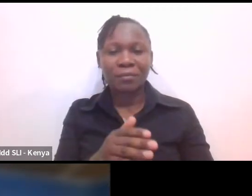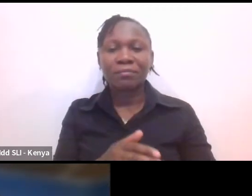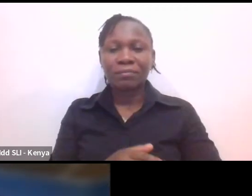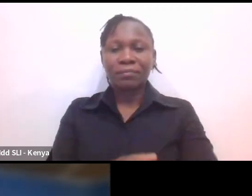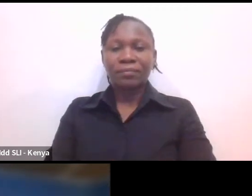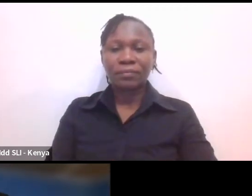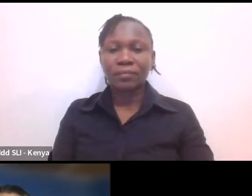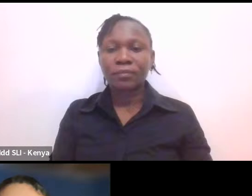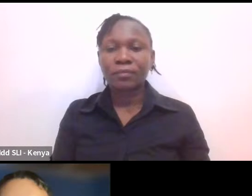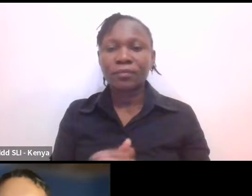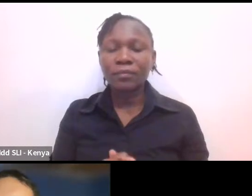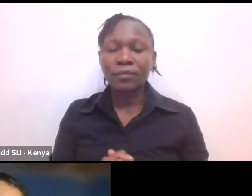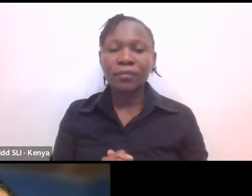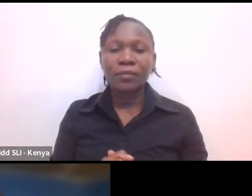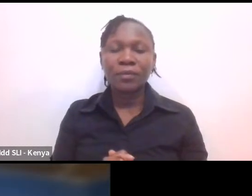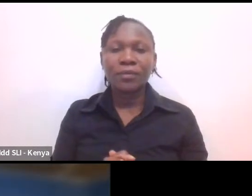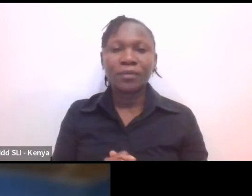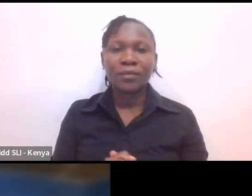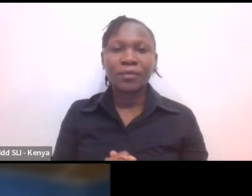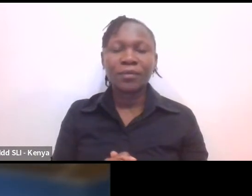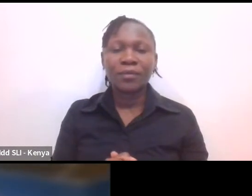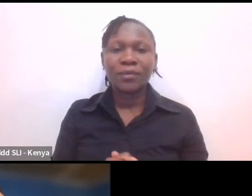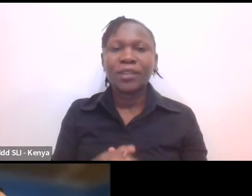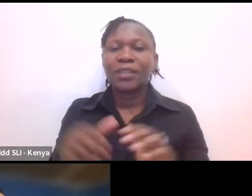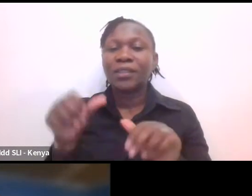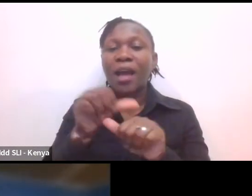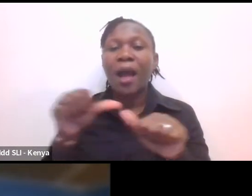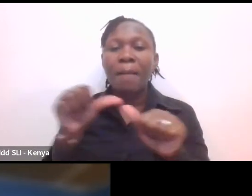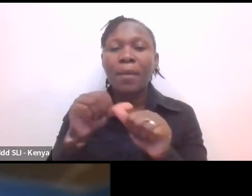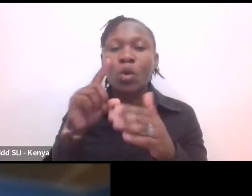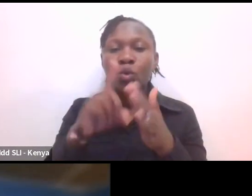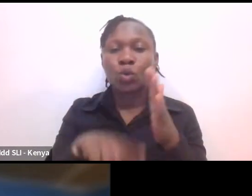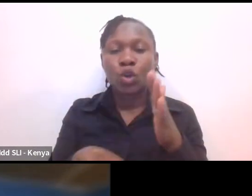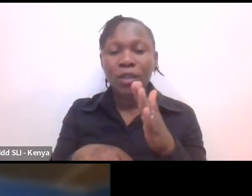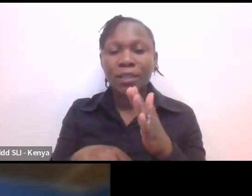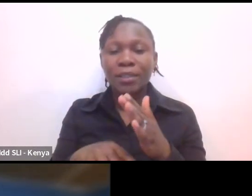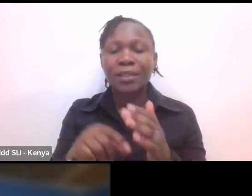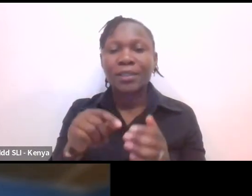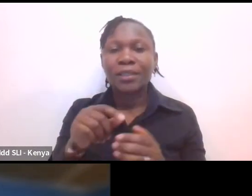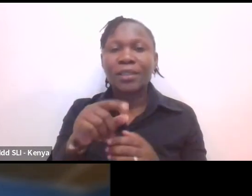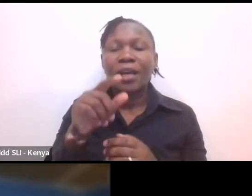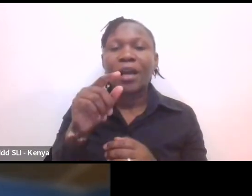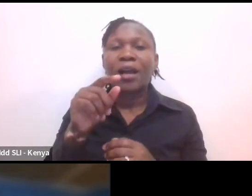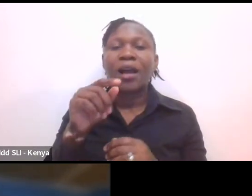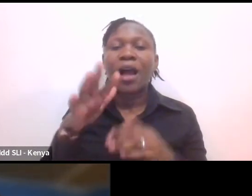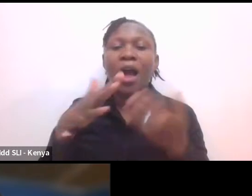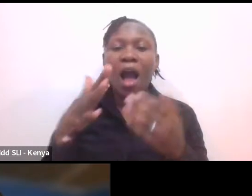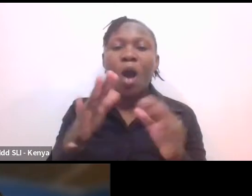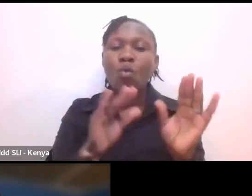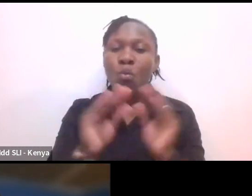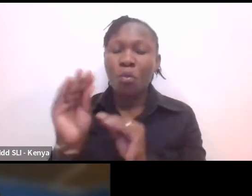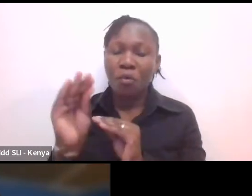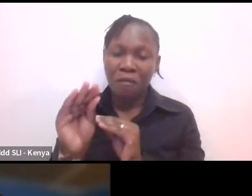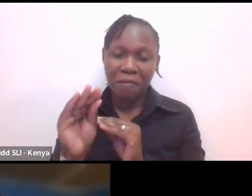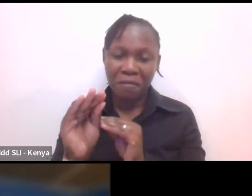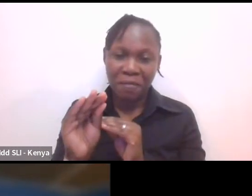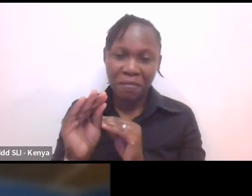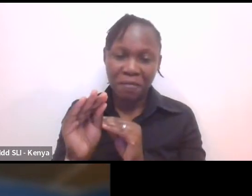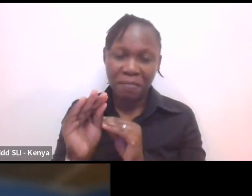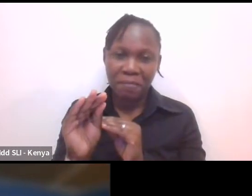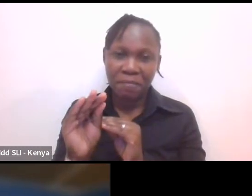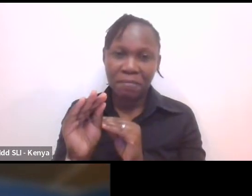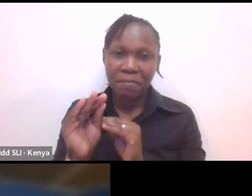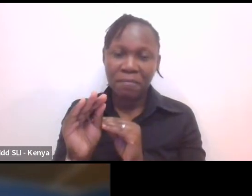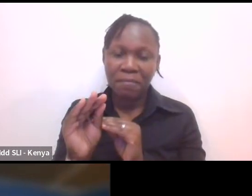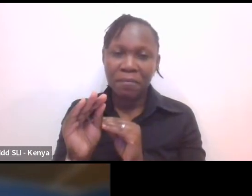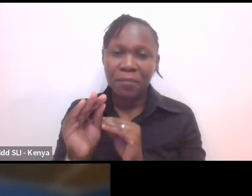because it's about trains, really, which are not delightful. There's a